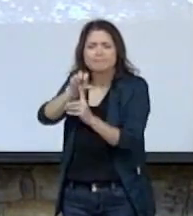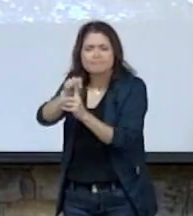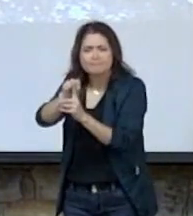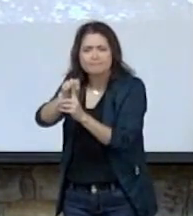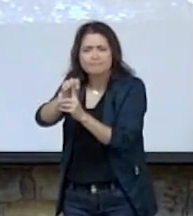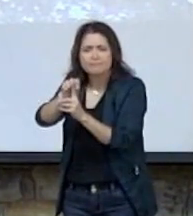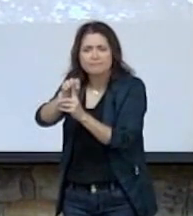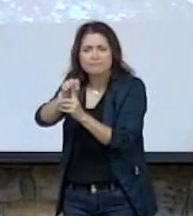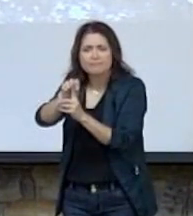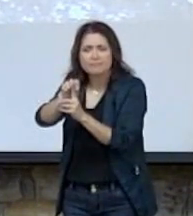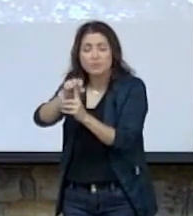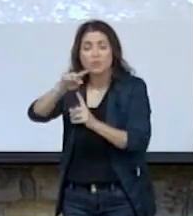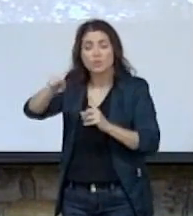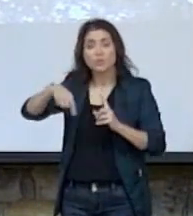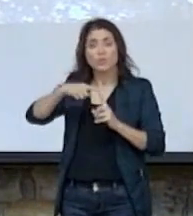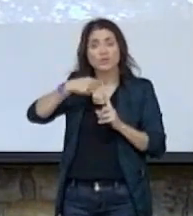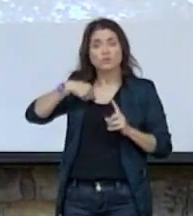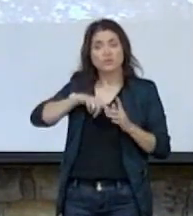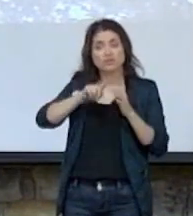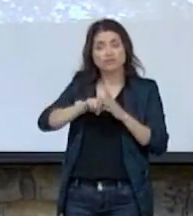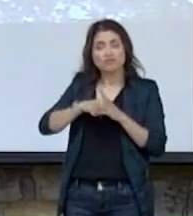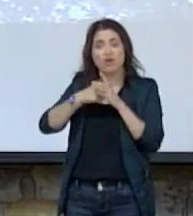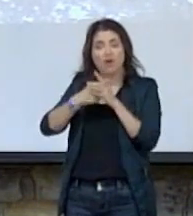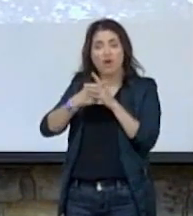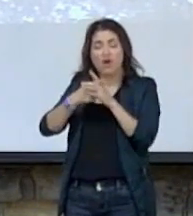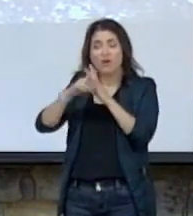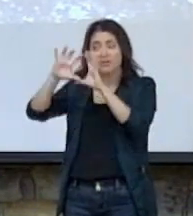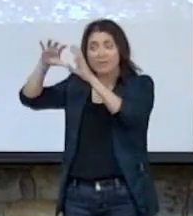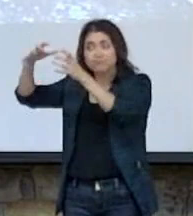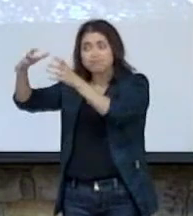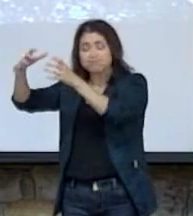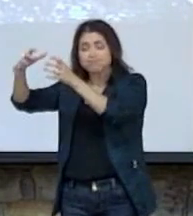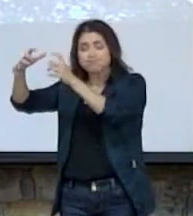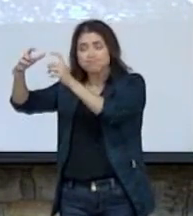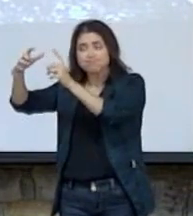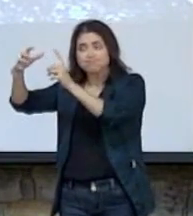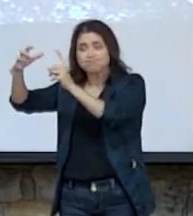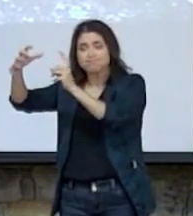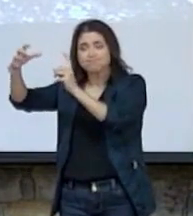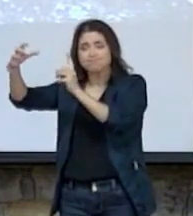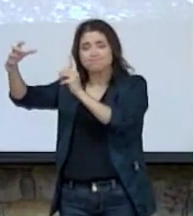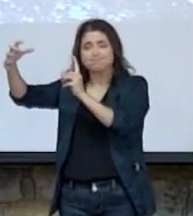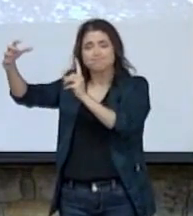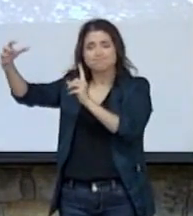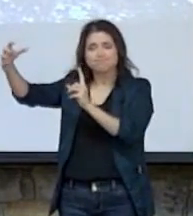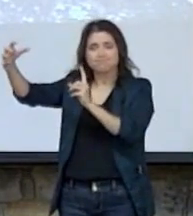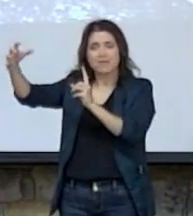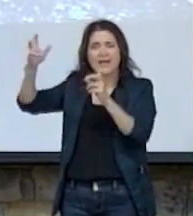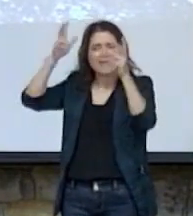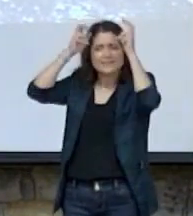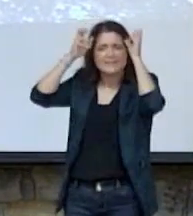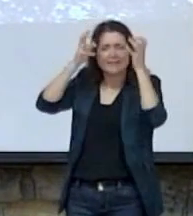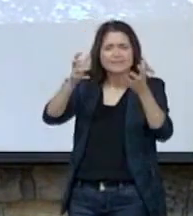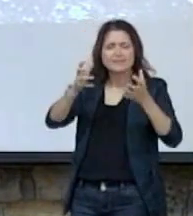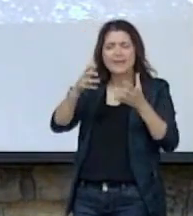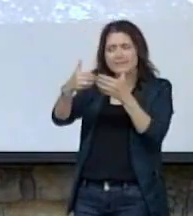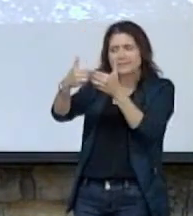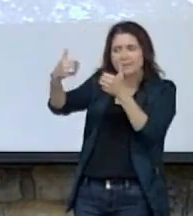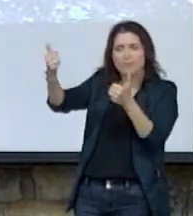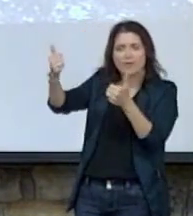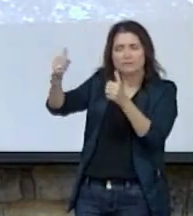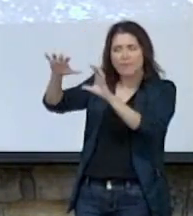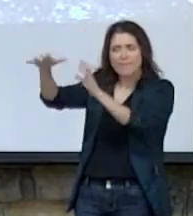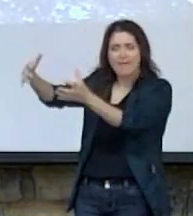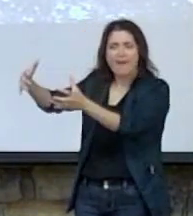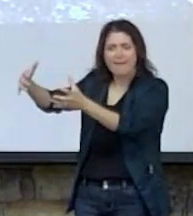It's when we start to wander away. You see, Satan's desire is to separate us from the pack, we might say. That's what Satan wants.